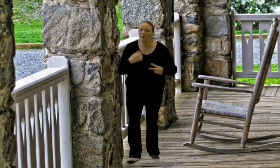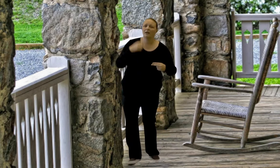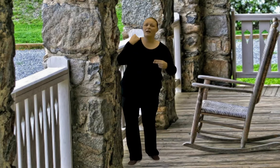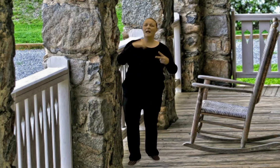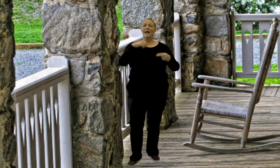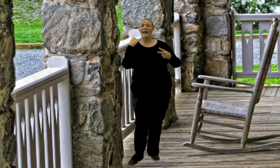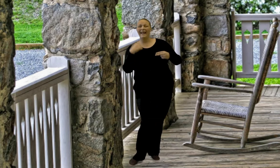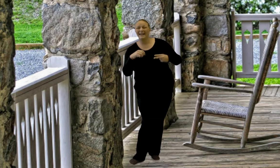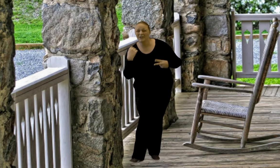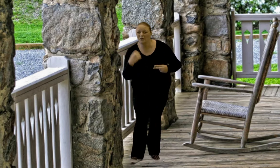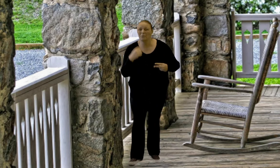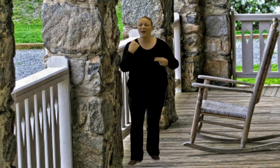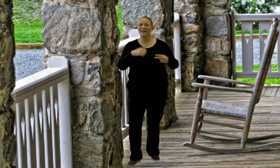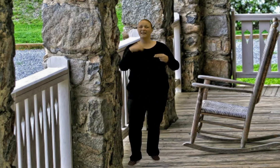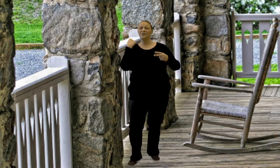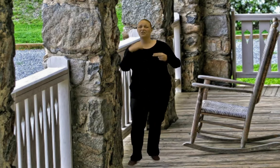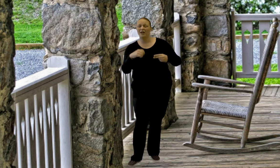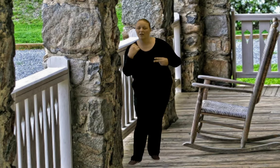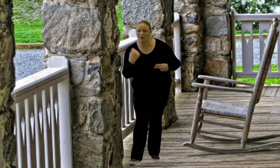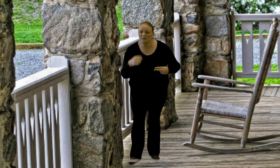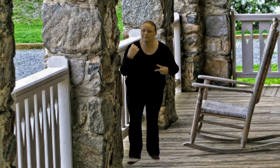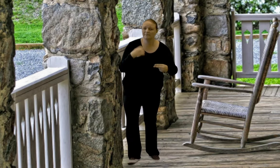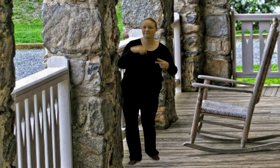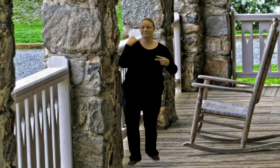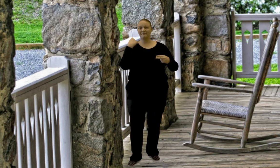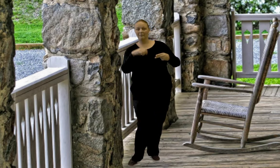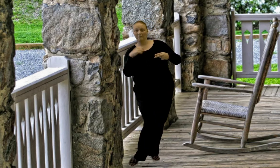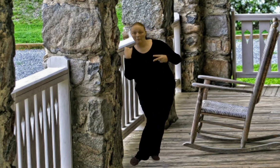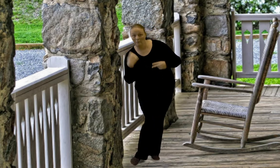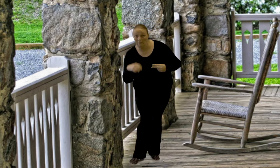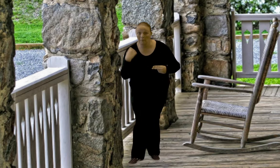and you're rocking in your chair.